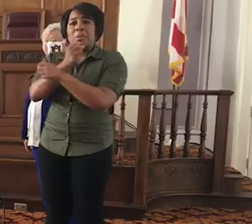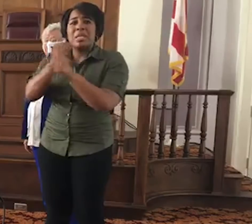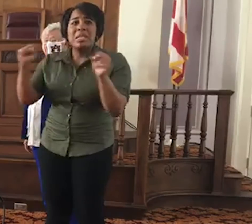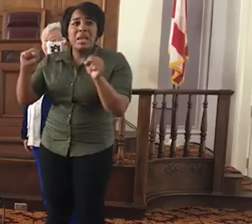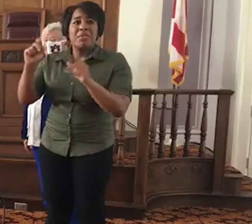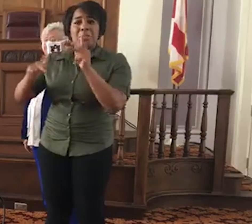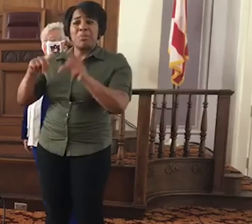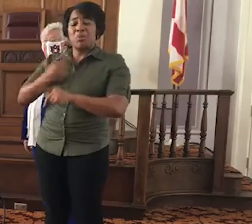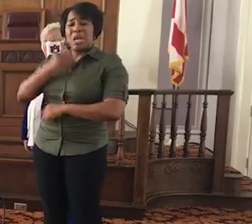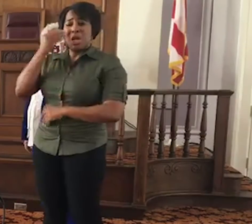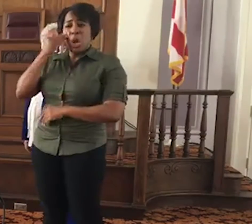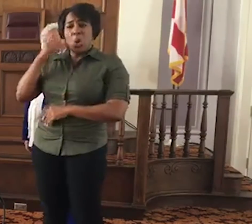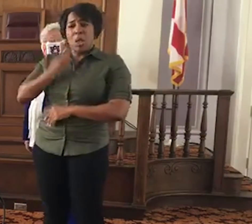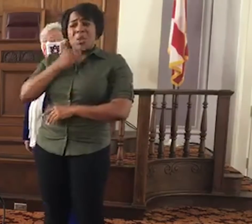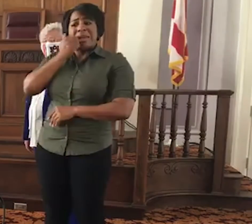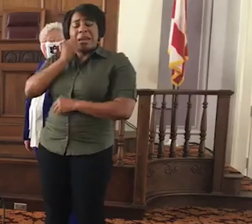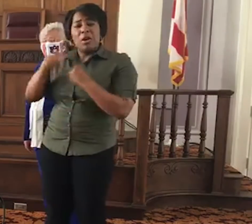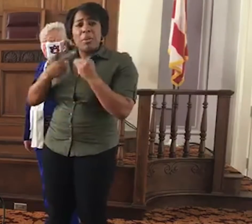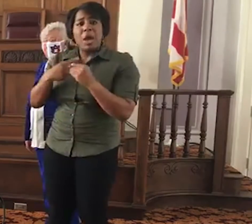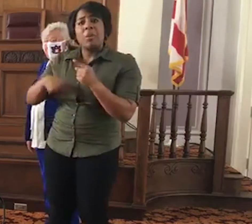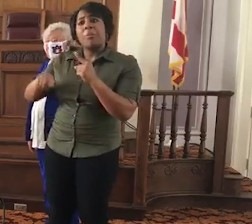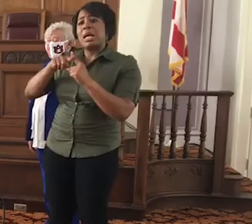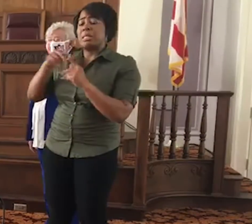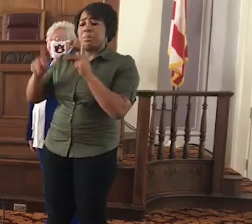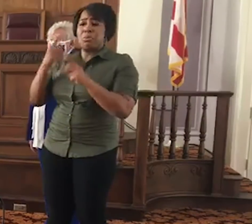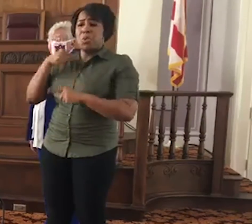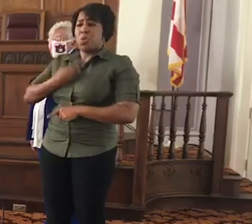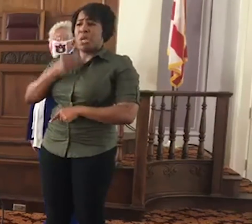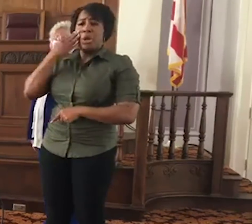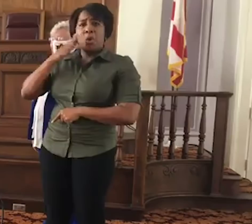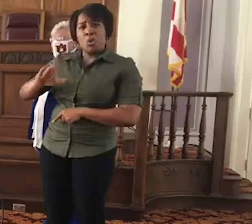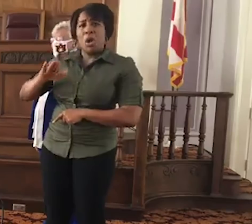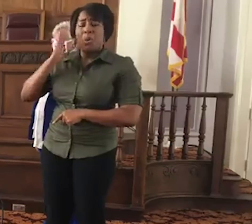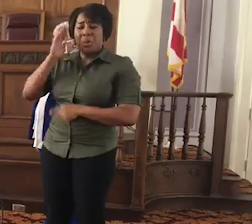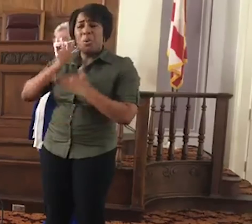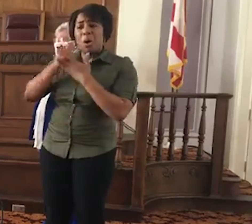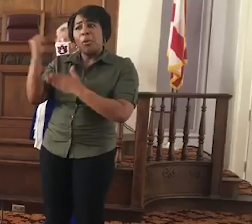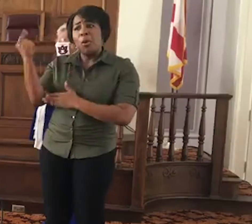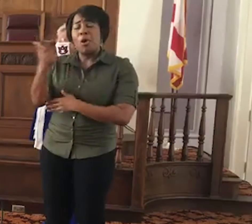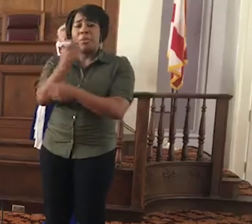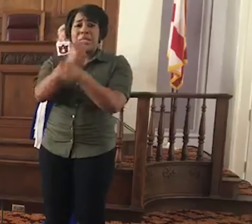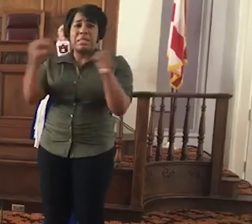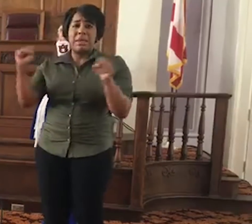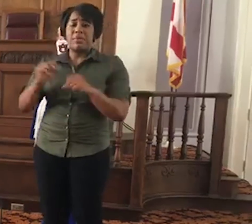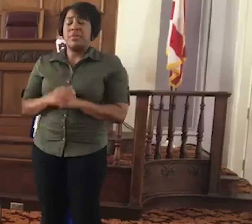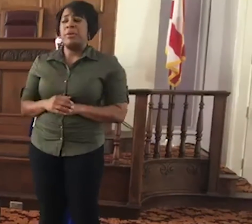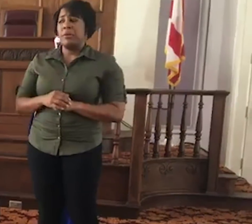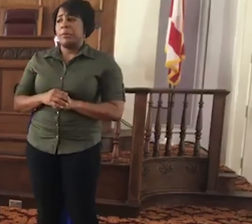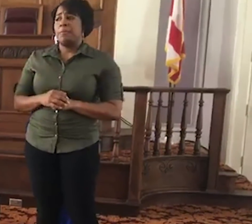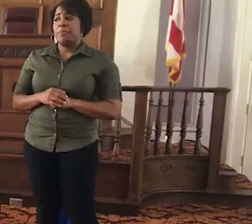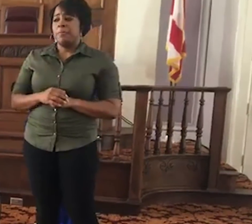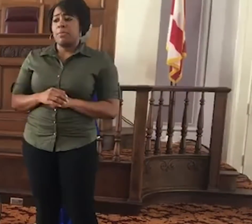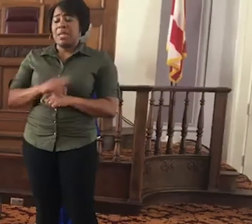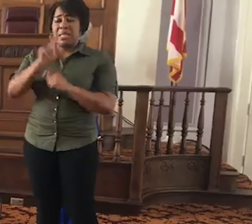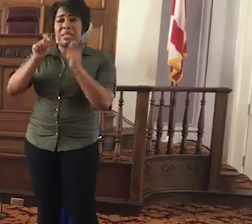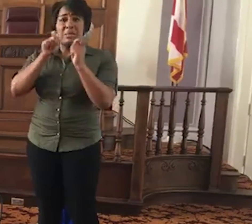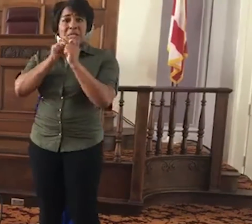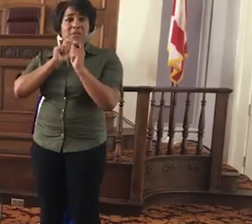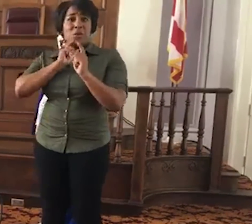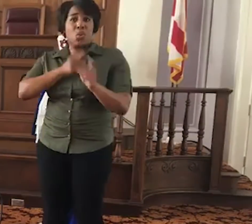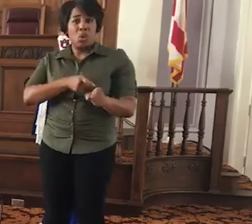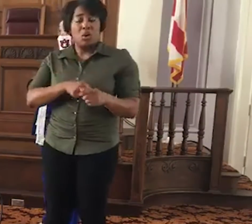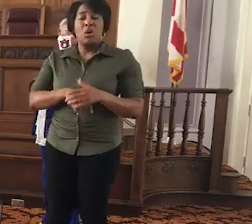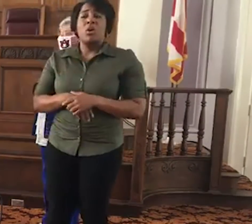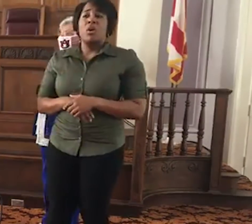and care about, but even those strangers that we encounter. The specifics of the order will say that you should